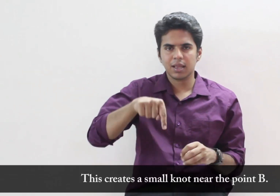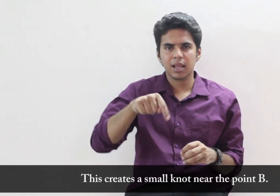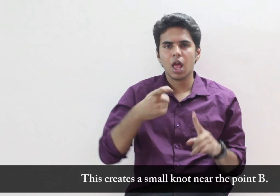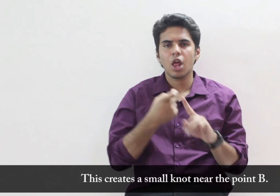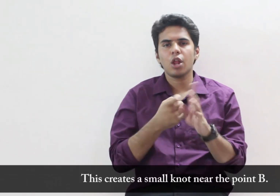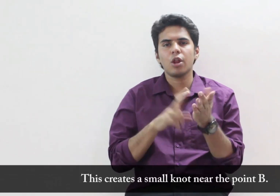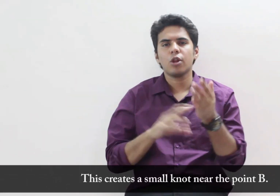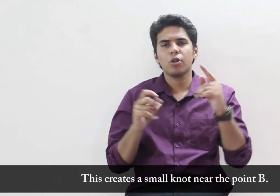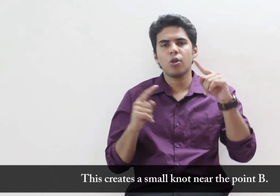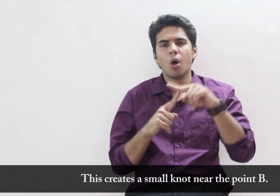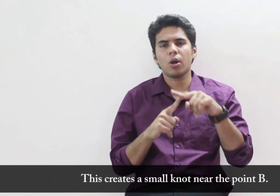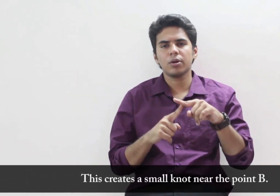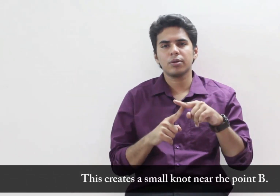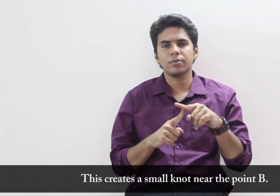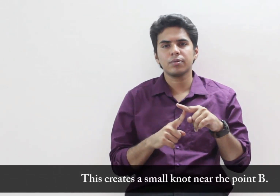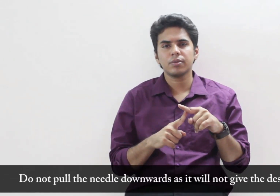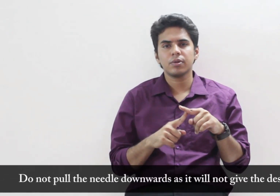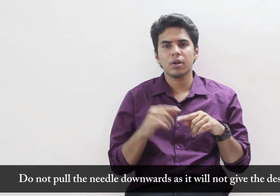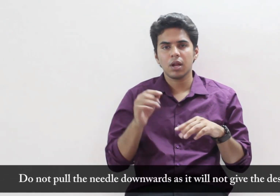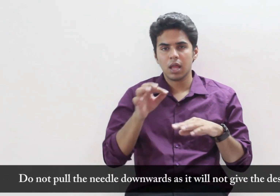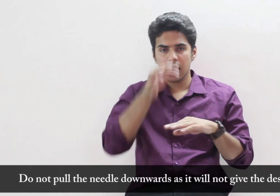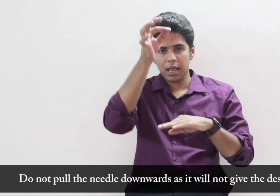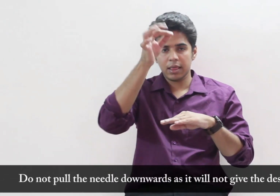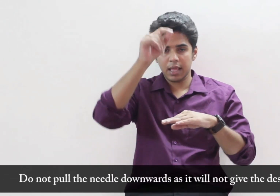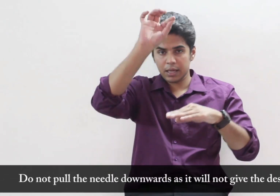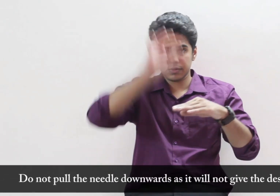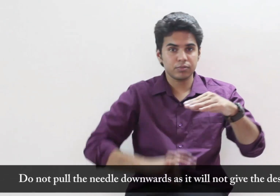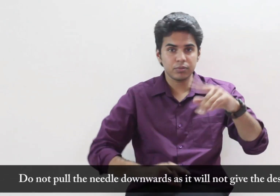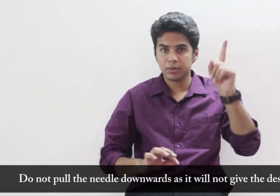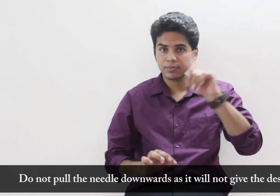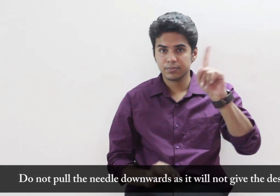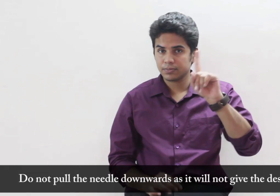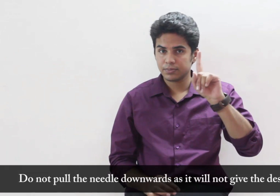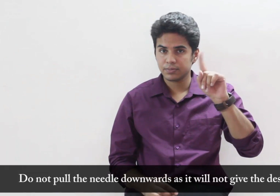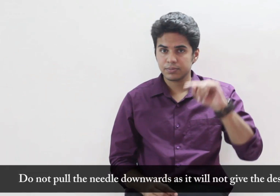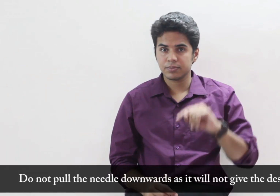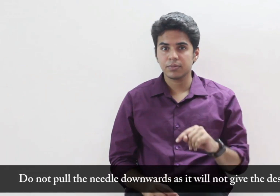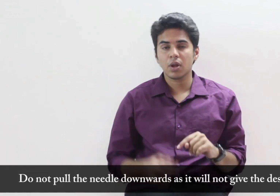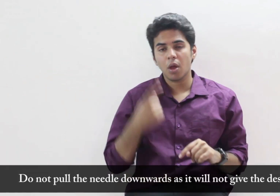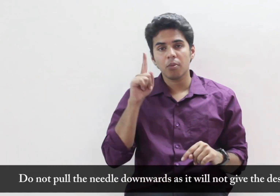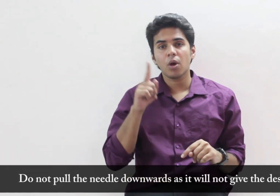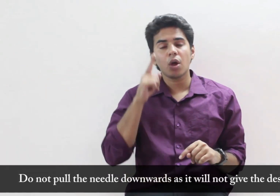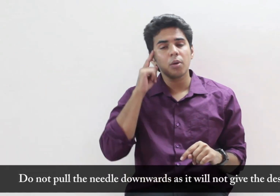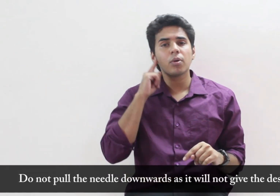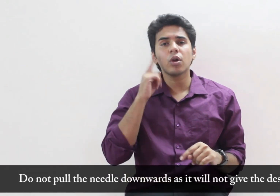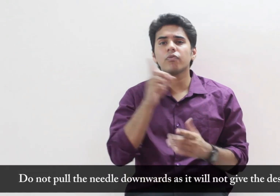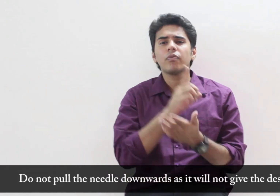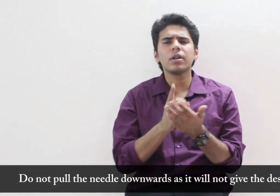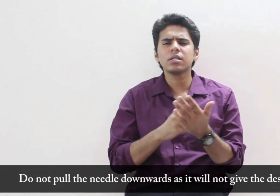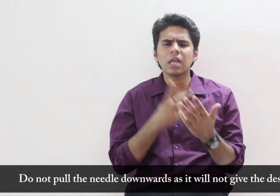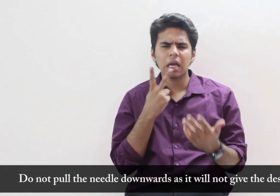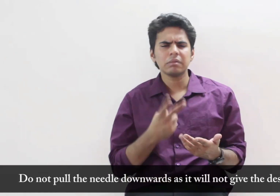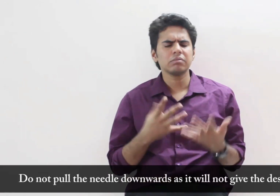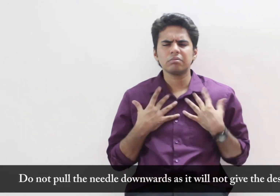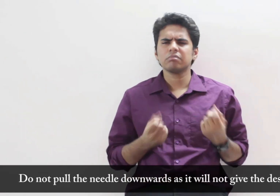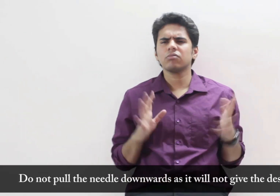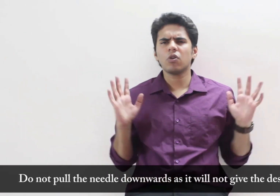Do not pull the needle downwards as it will not give the desired